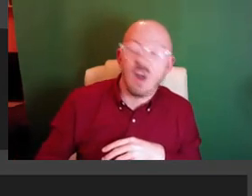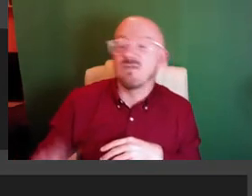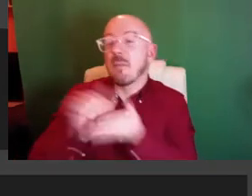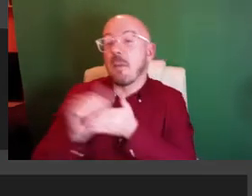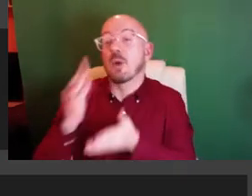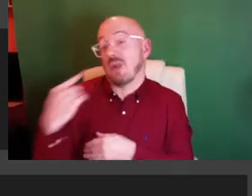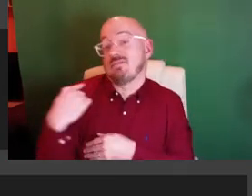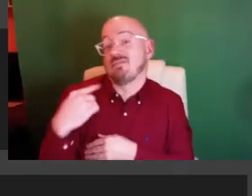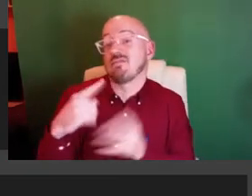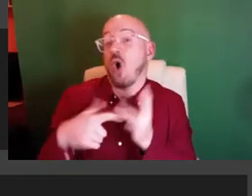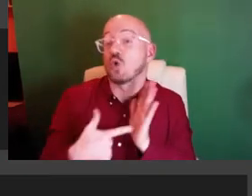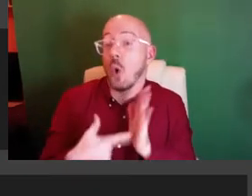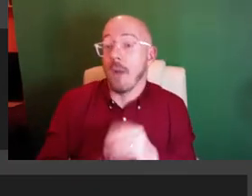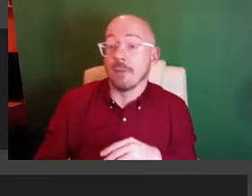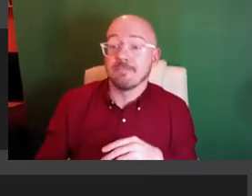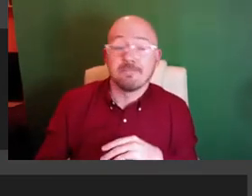its curriculum.